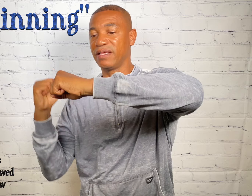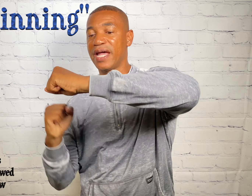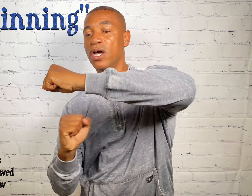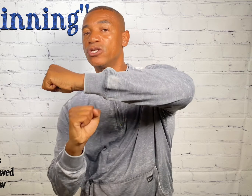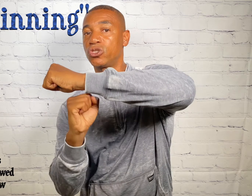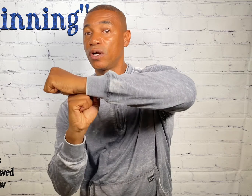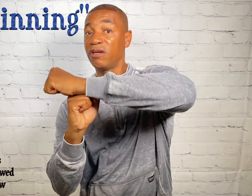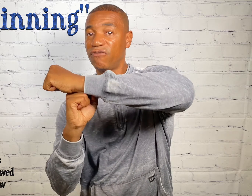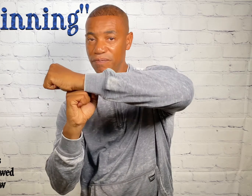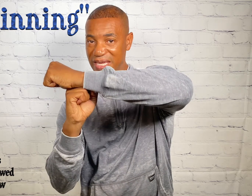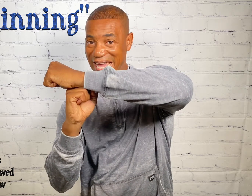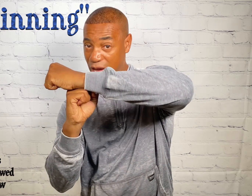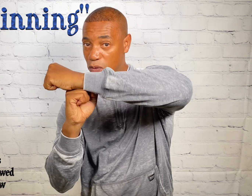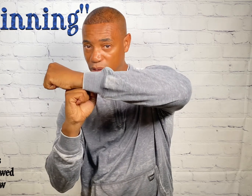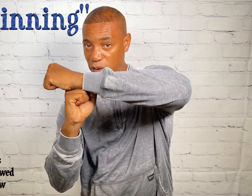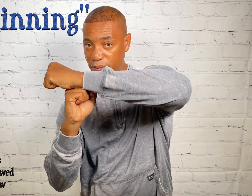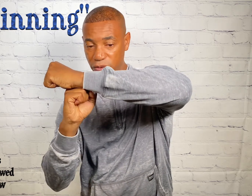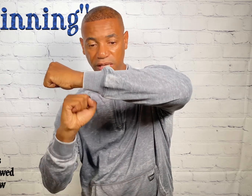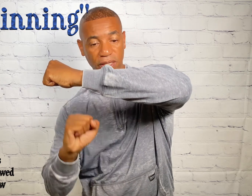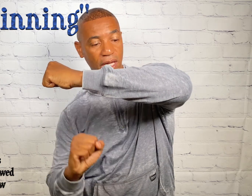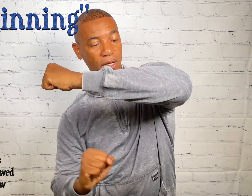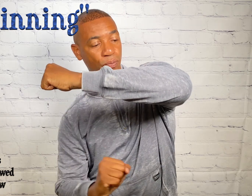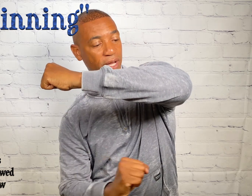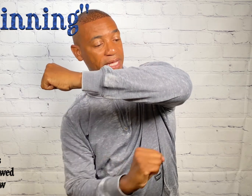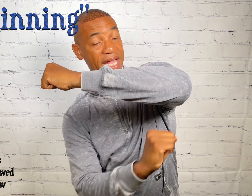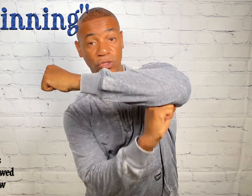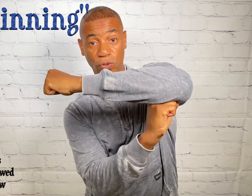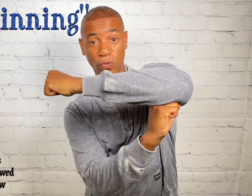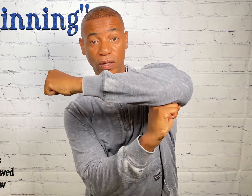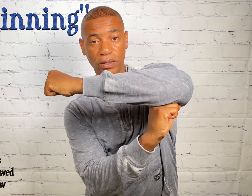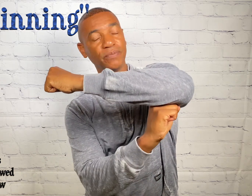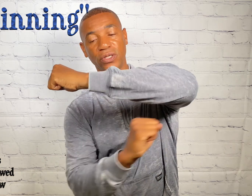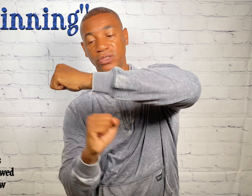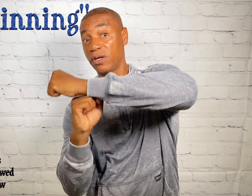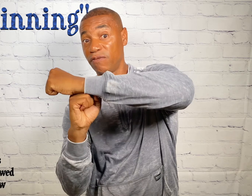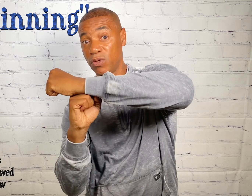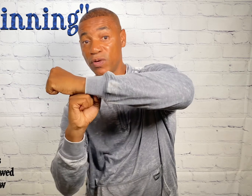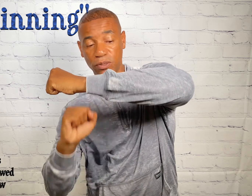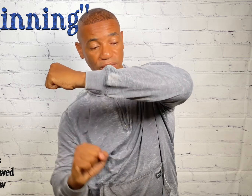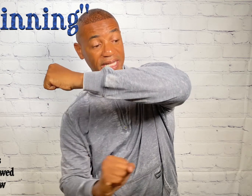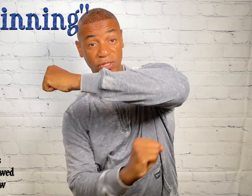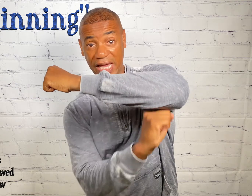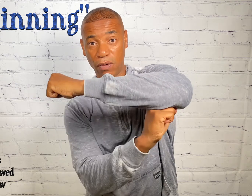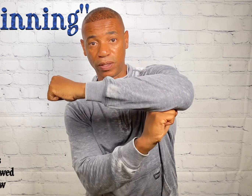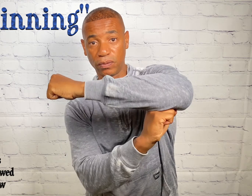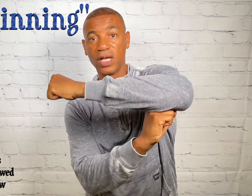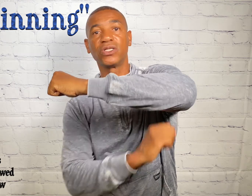that, starting from the elbow up underneath, bring that to starting from the wrist, bring that to the elbow. So let me